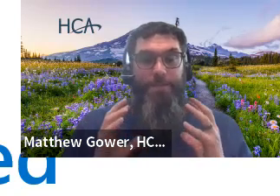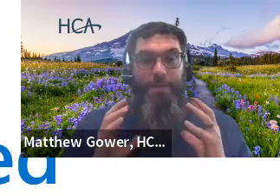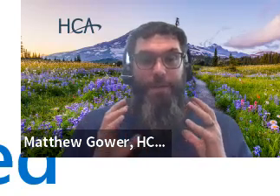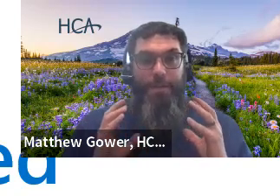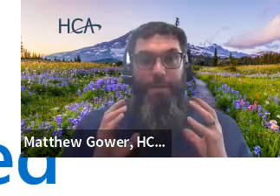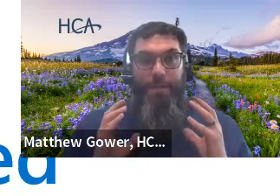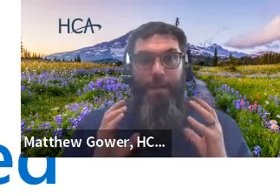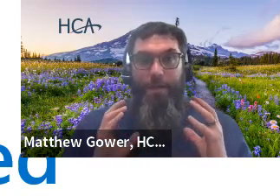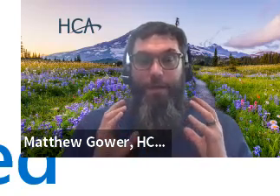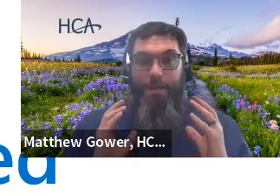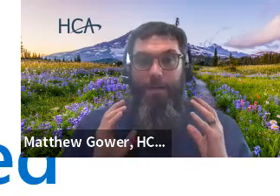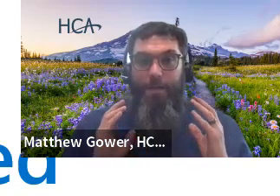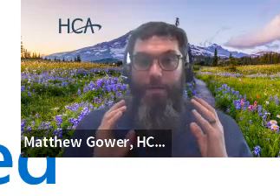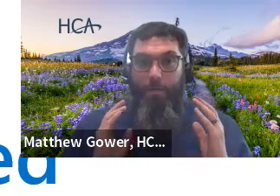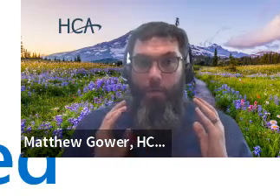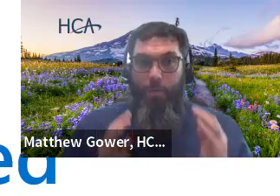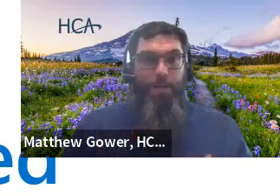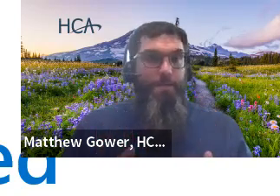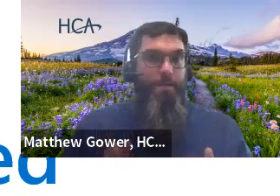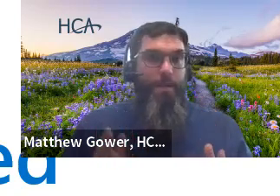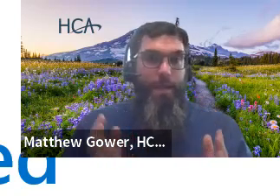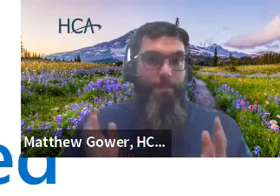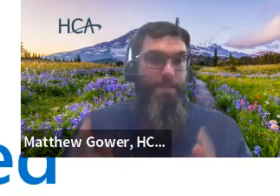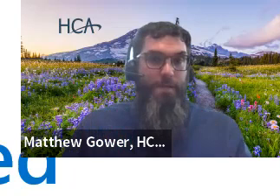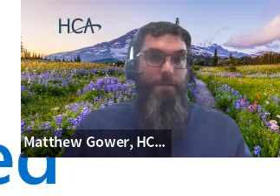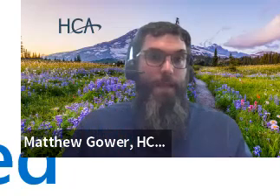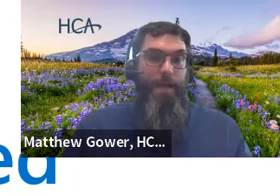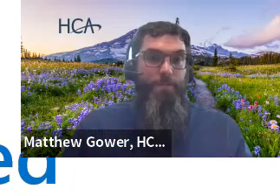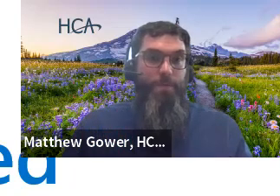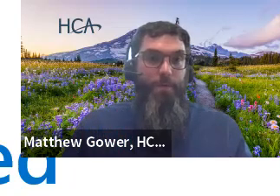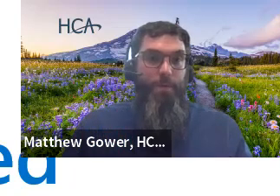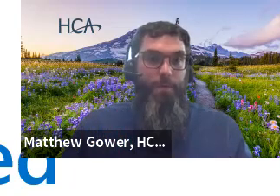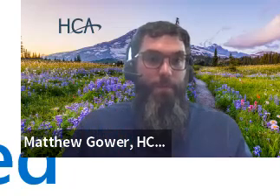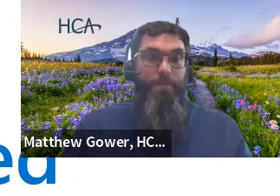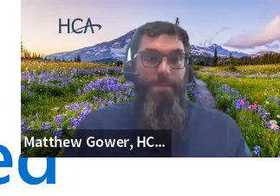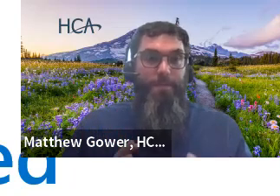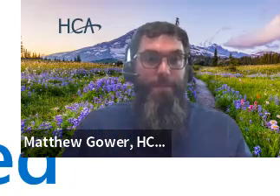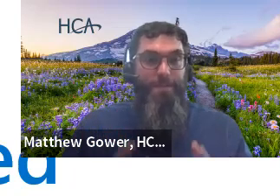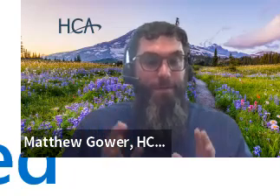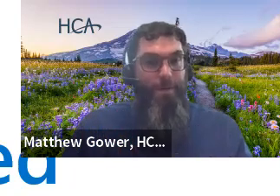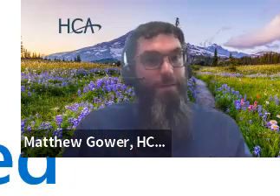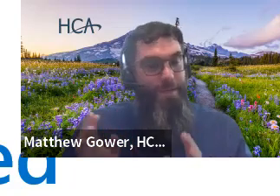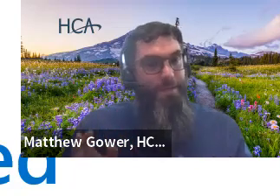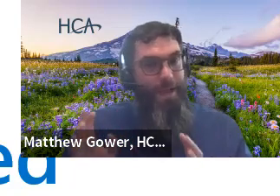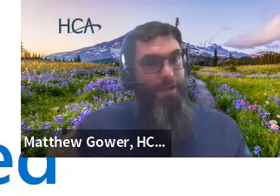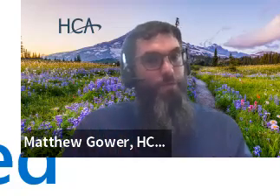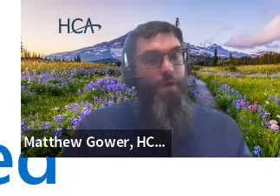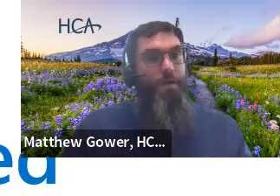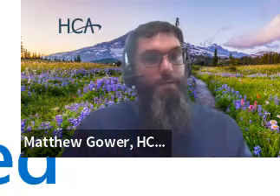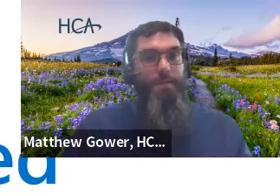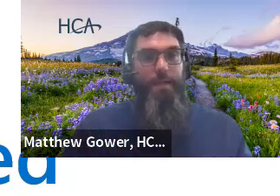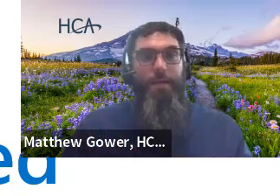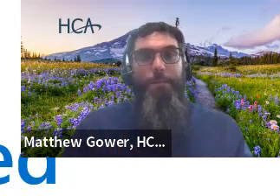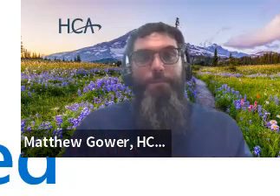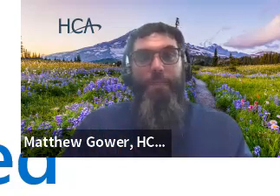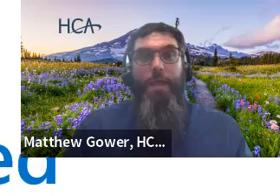basically making sure that the costs are correct and based on the actual payment, the payments are correct and based on the actual